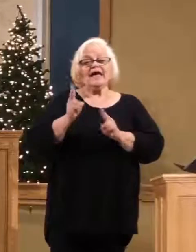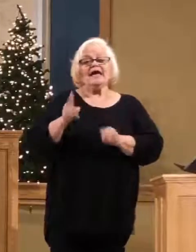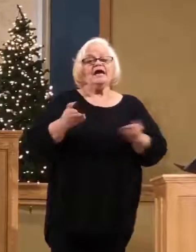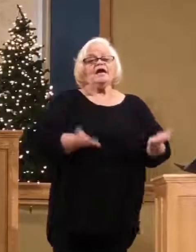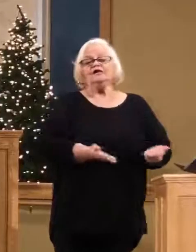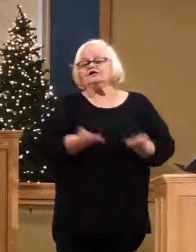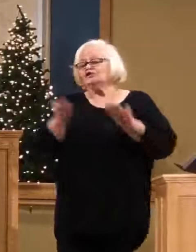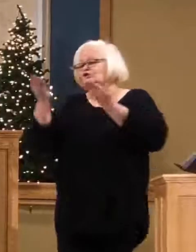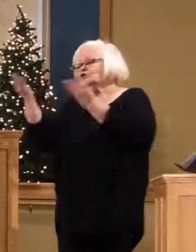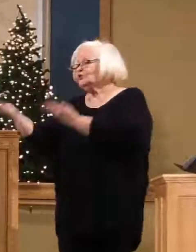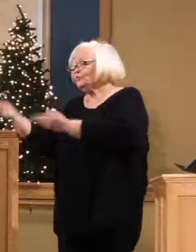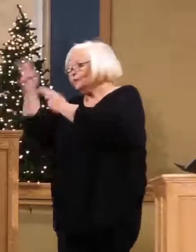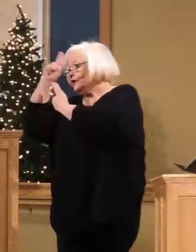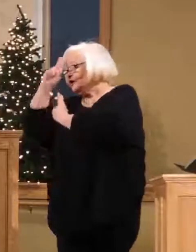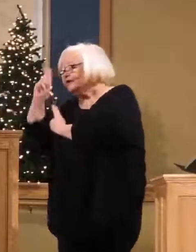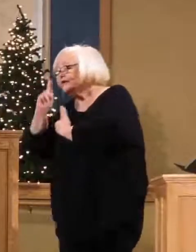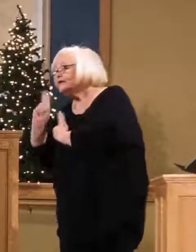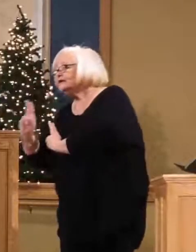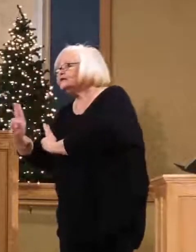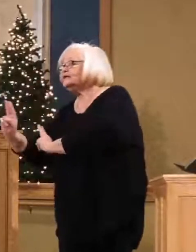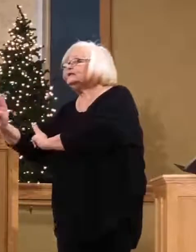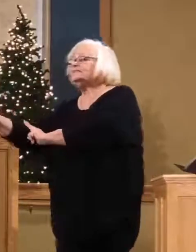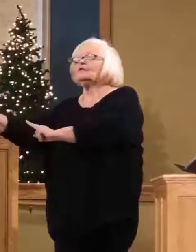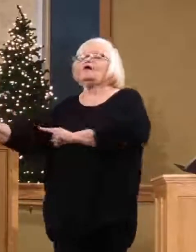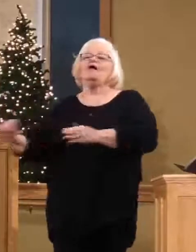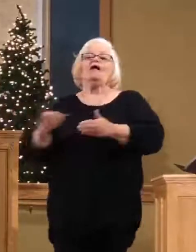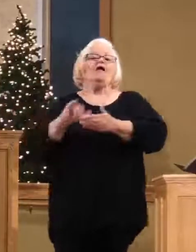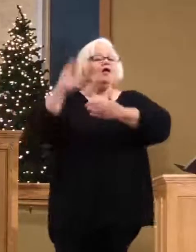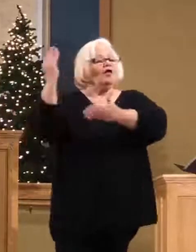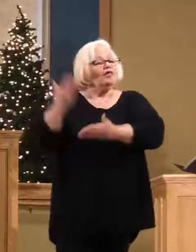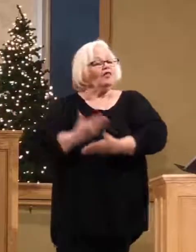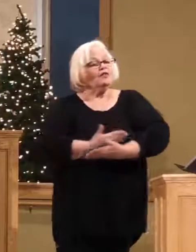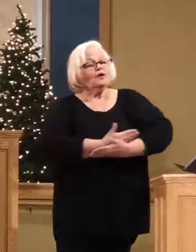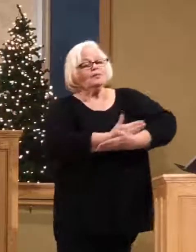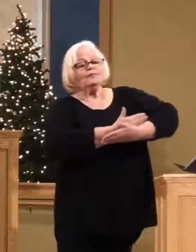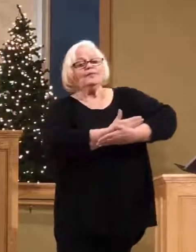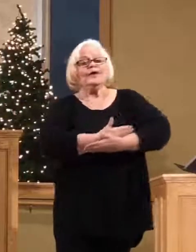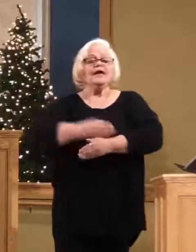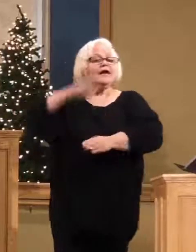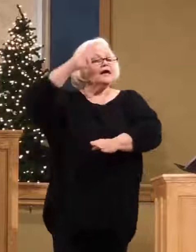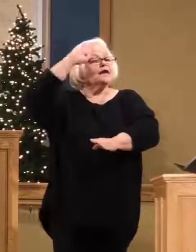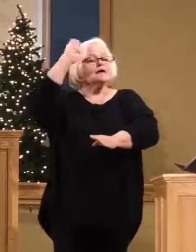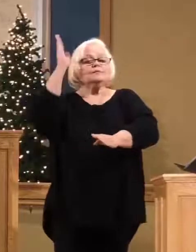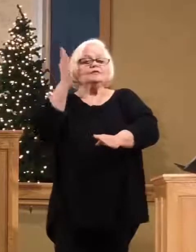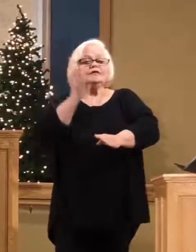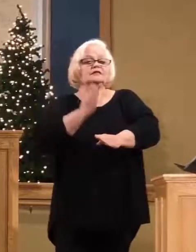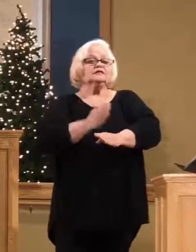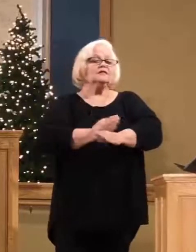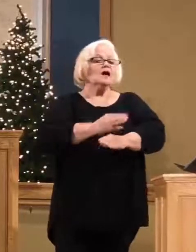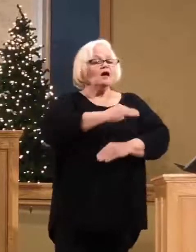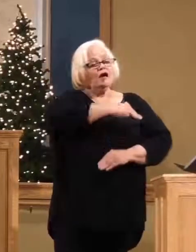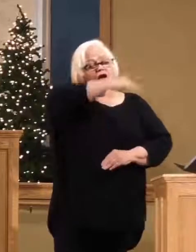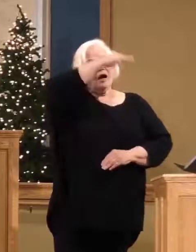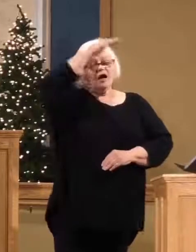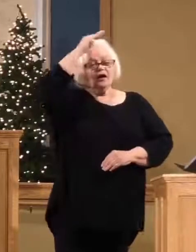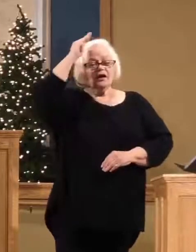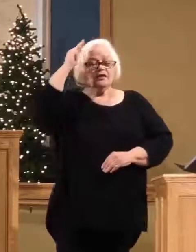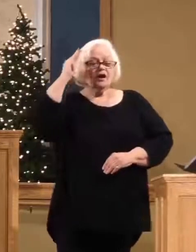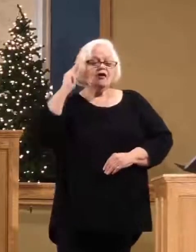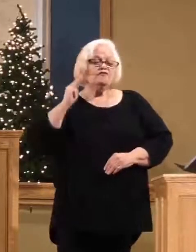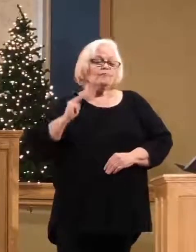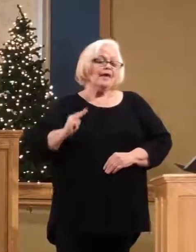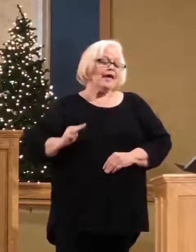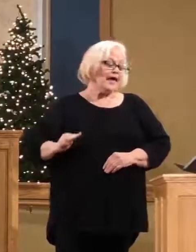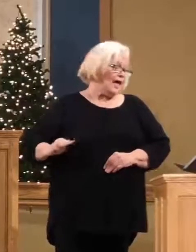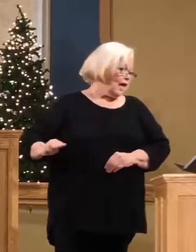Haste, haste to bring him, Lord, the babe, the Son